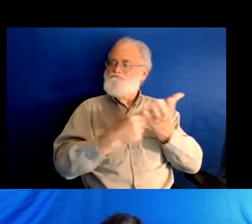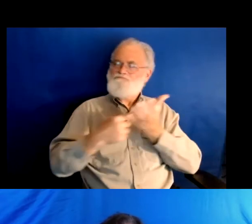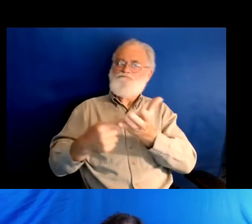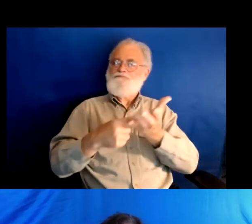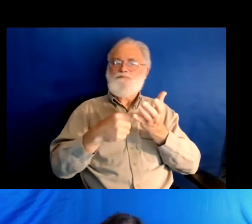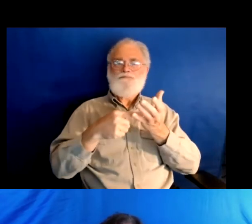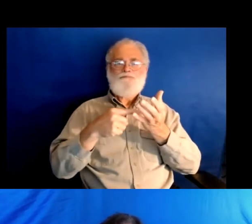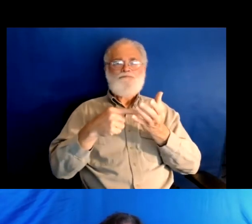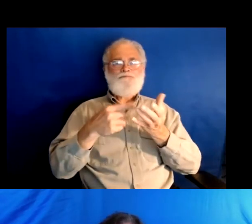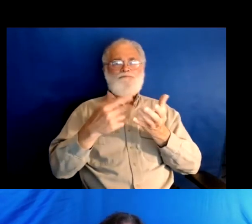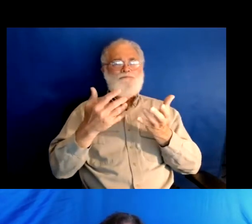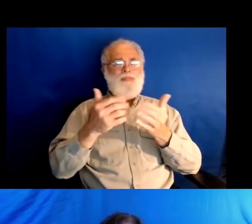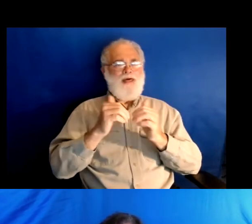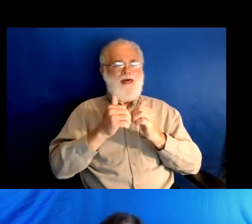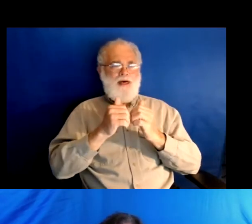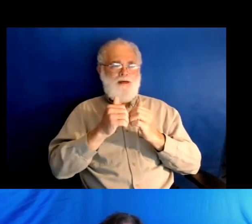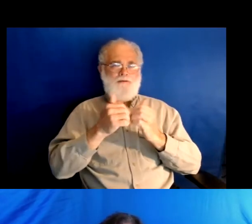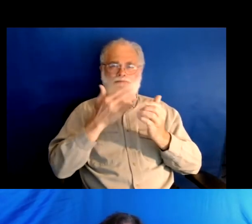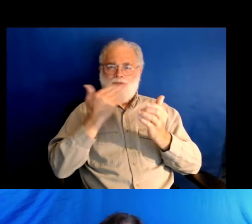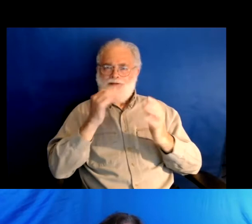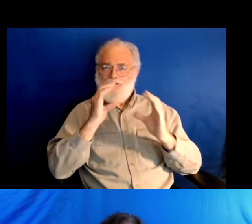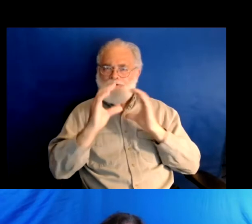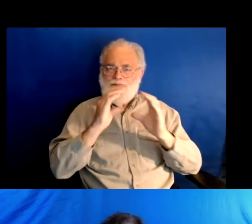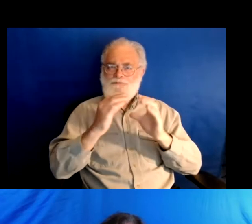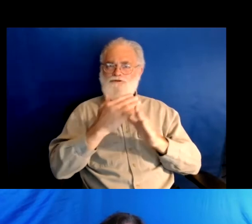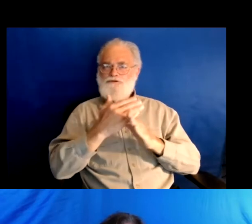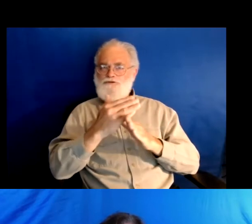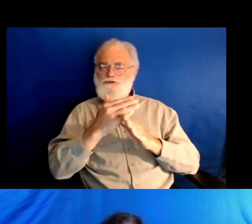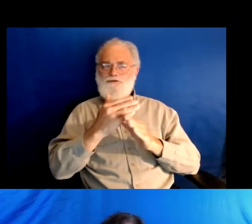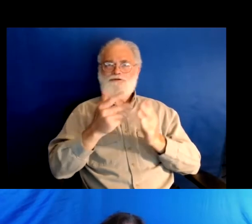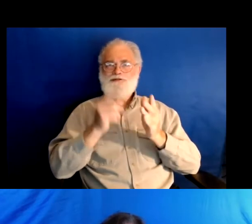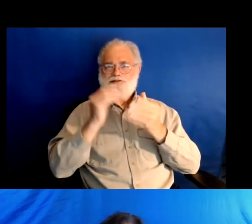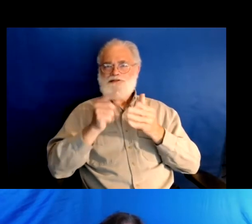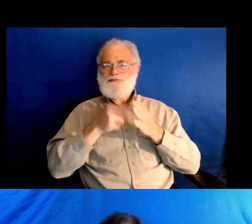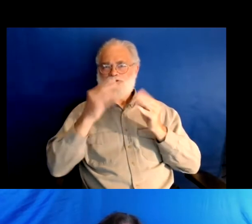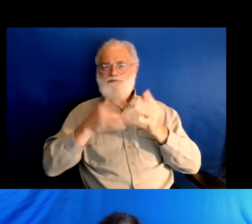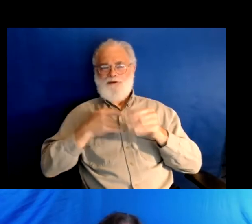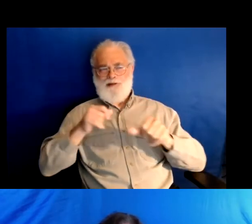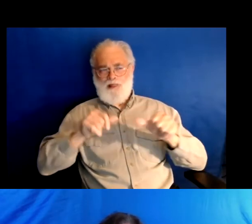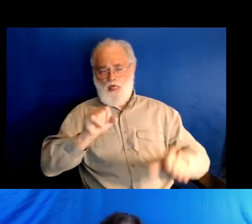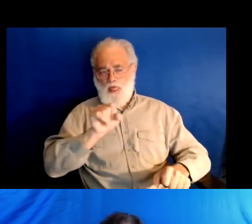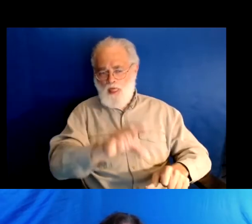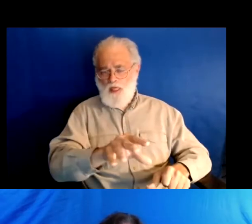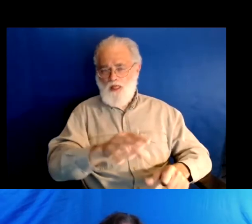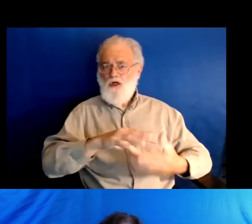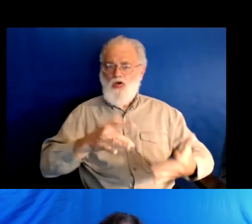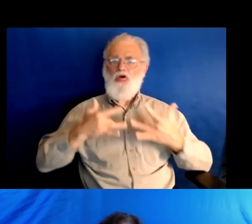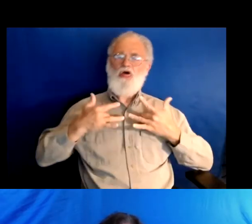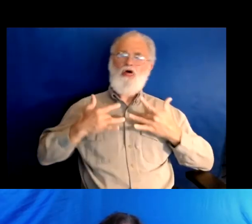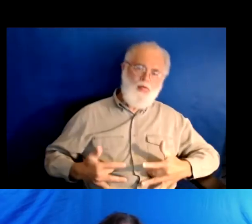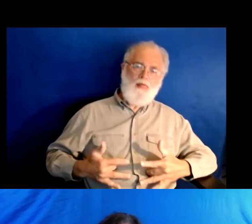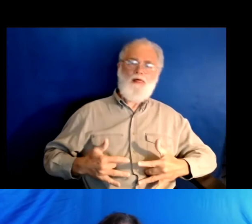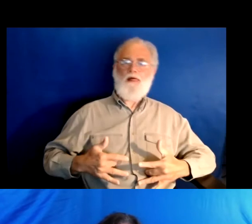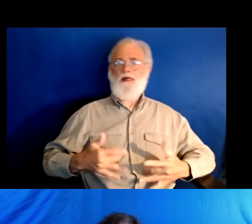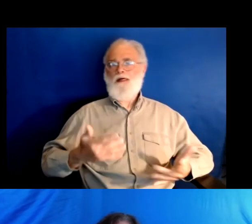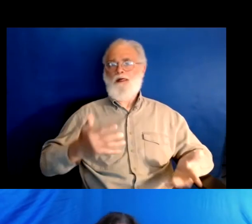It's important to continue the discussion on how to better communicate and share. So some